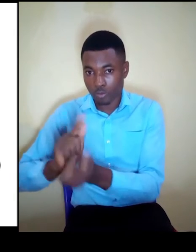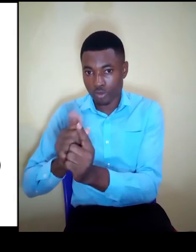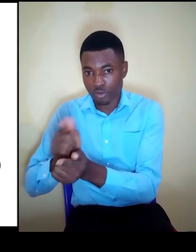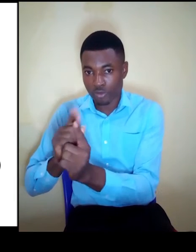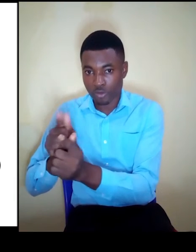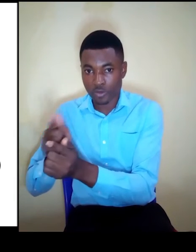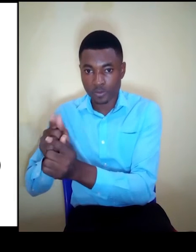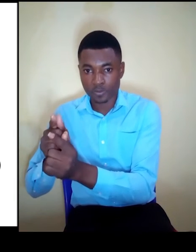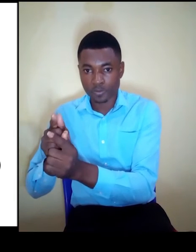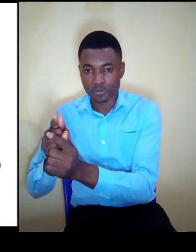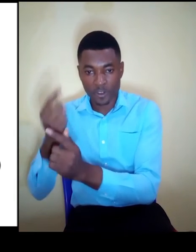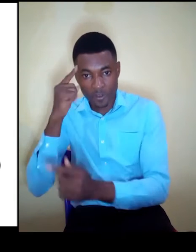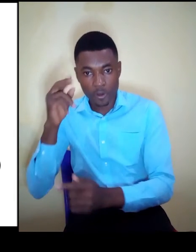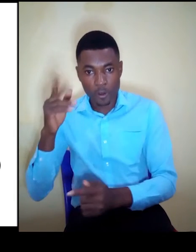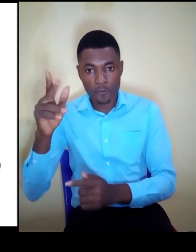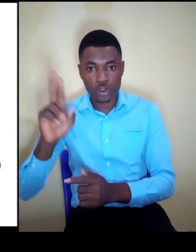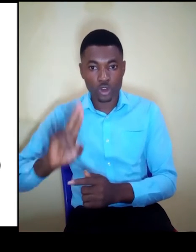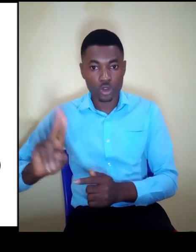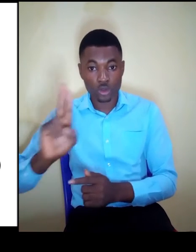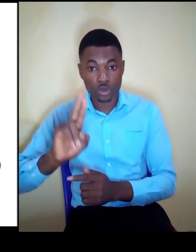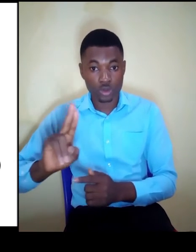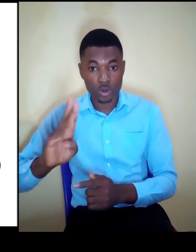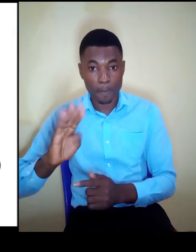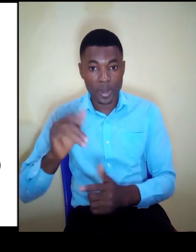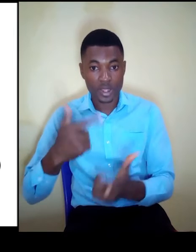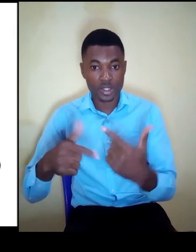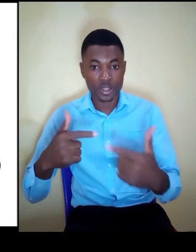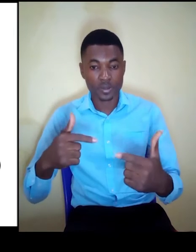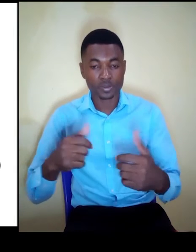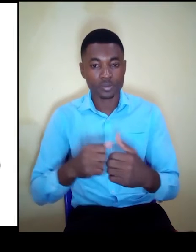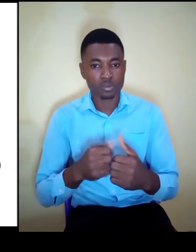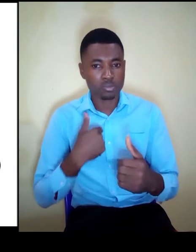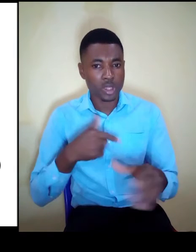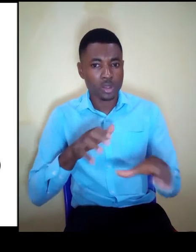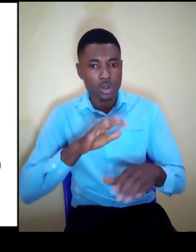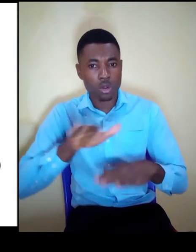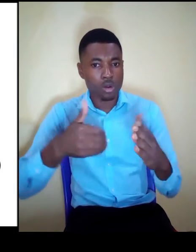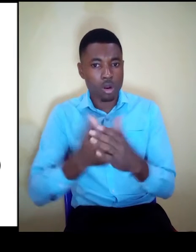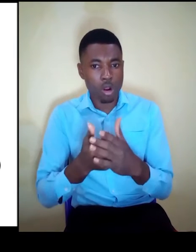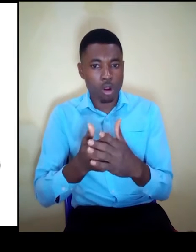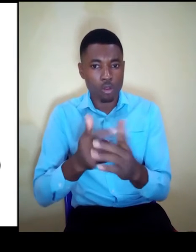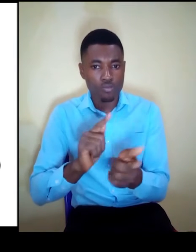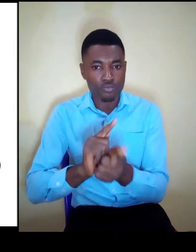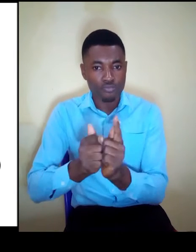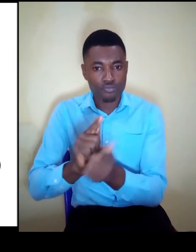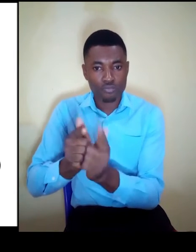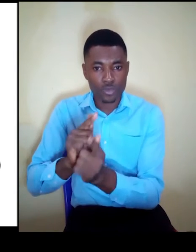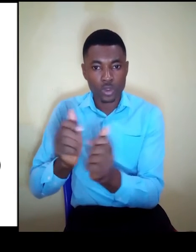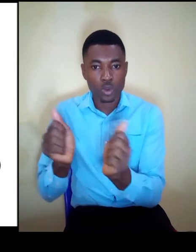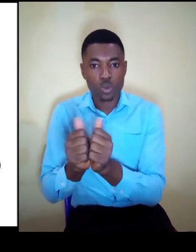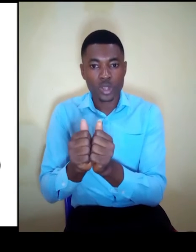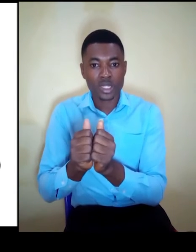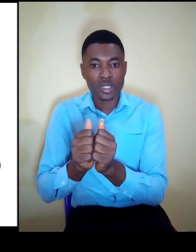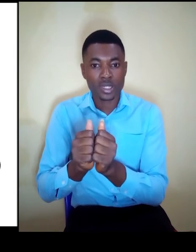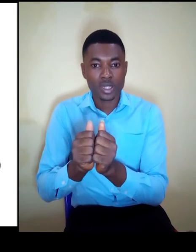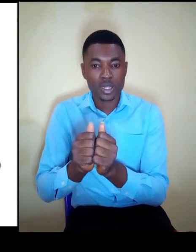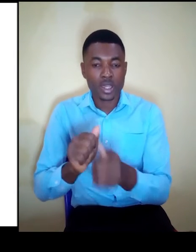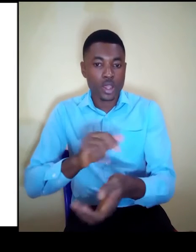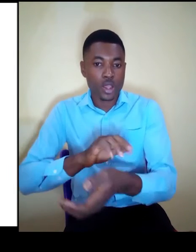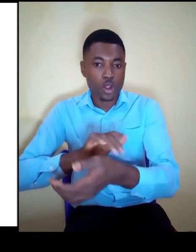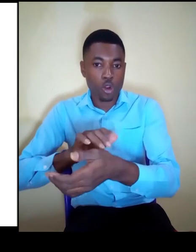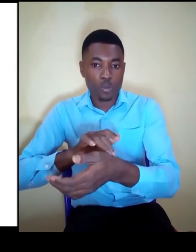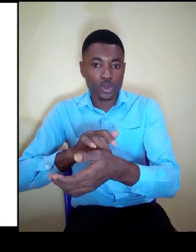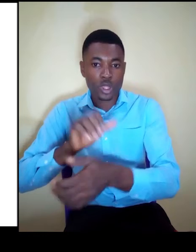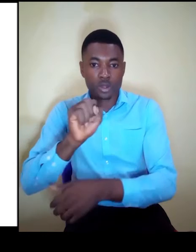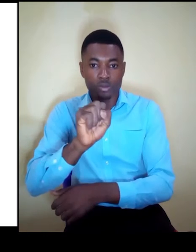constructions that were used by signers. I did all the coding with Elan. Elan is a language annotation